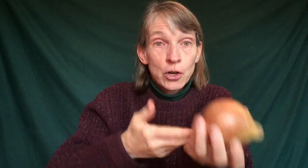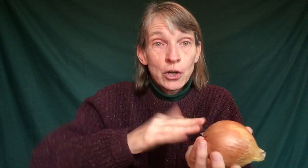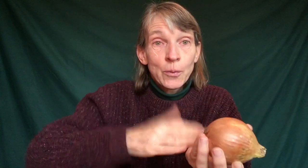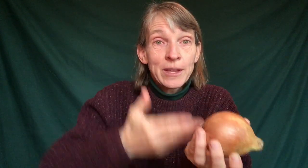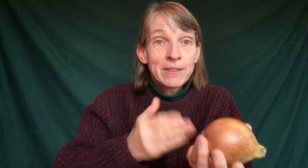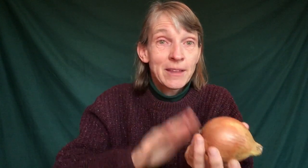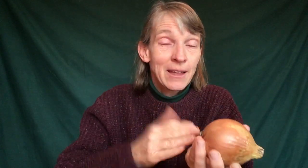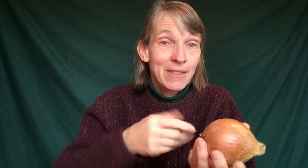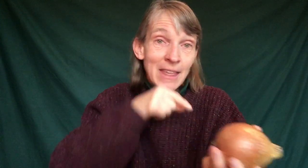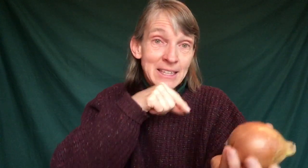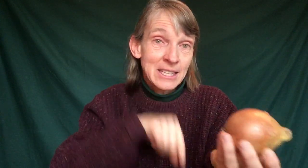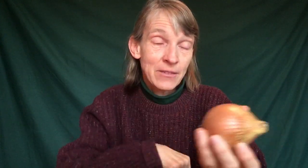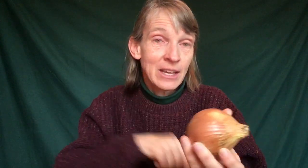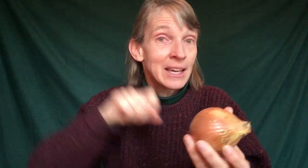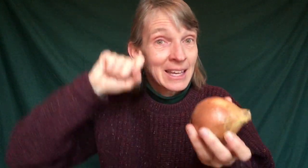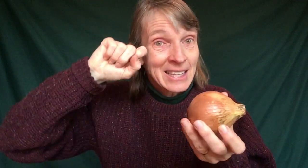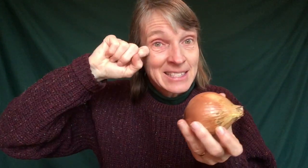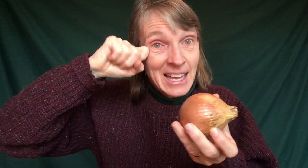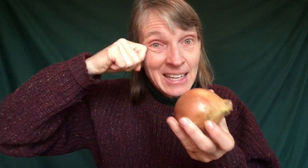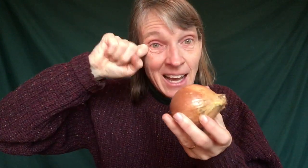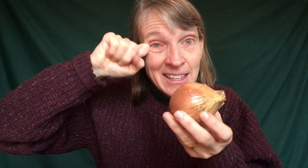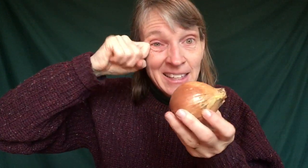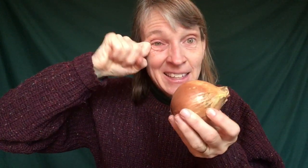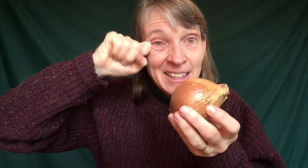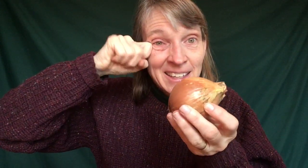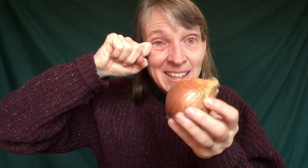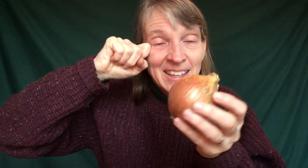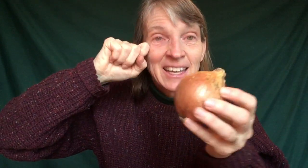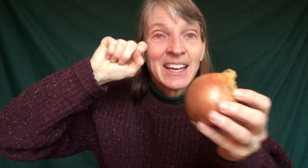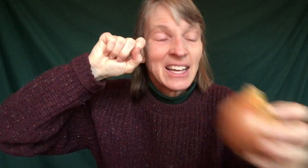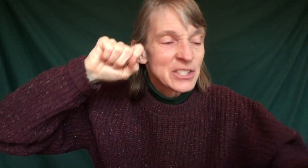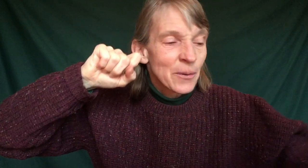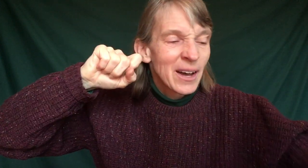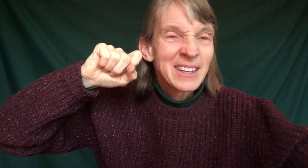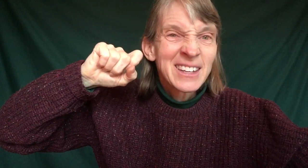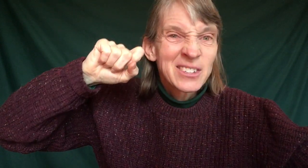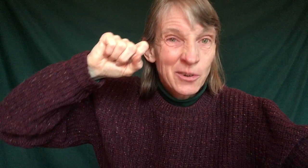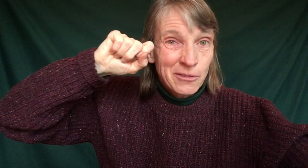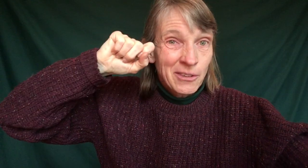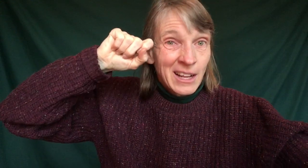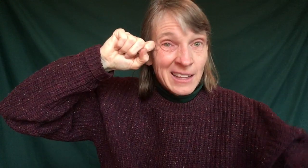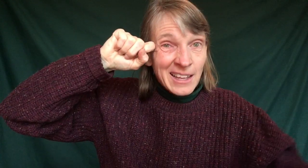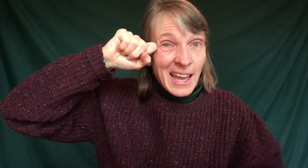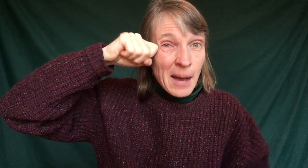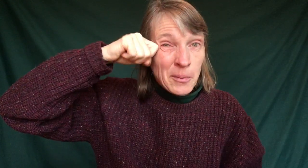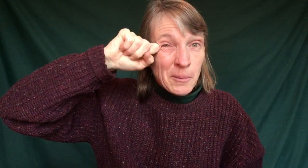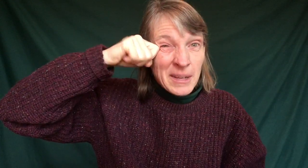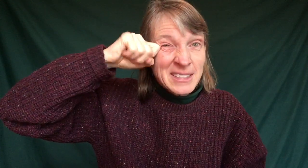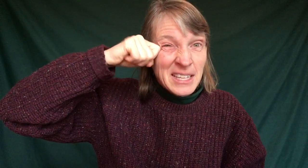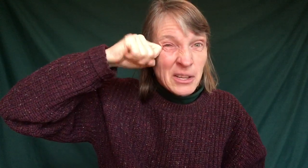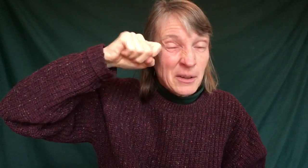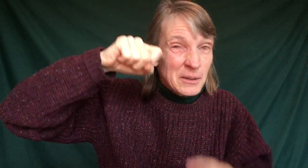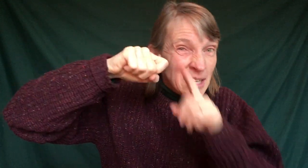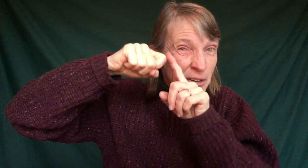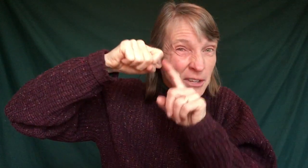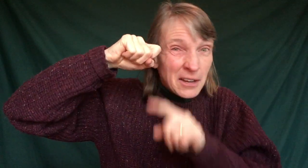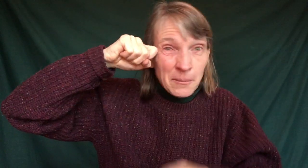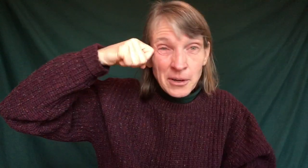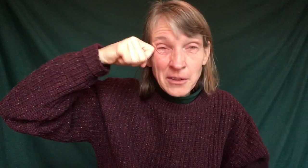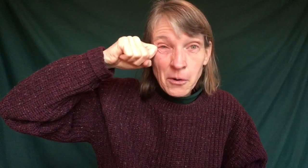cook with on Thanksgiving is an onion. So onion is sort of like apple, but it's you take your knuckle and put it in the corner of